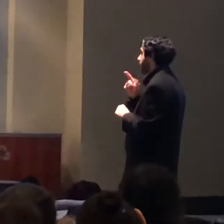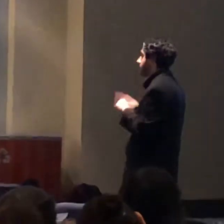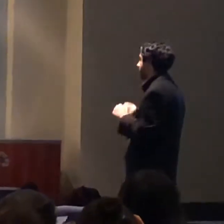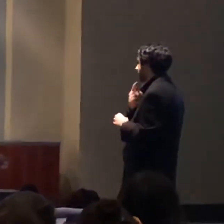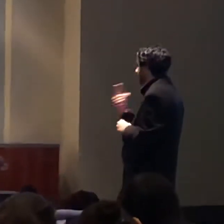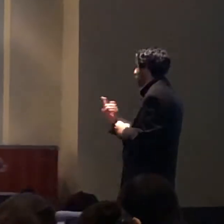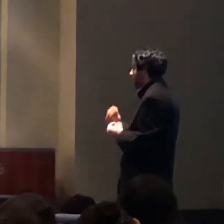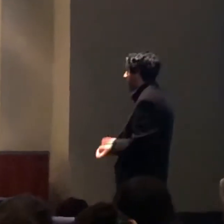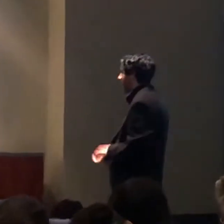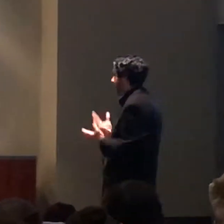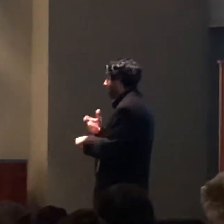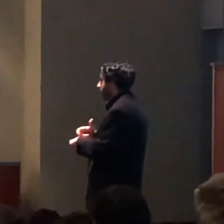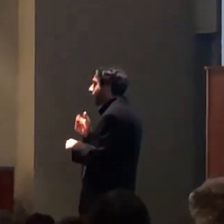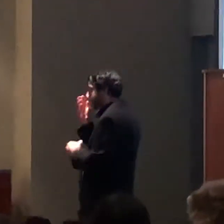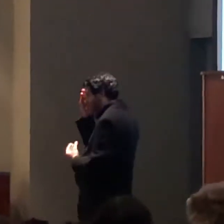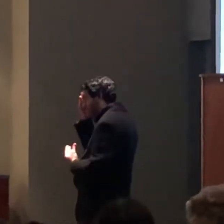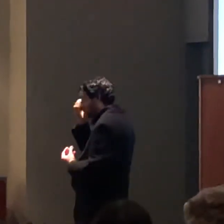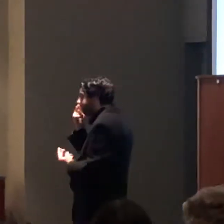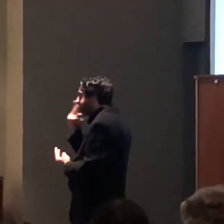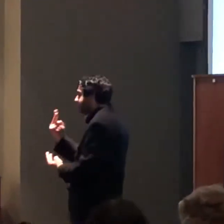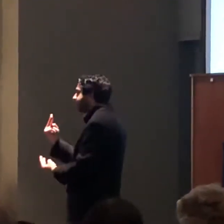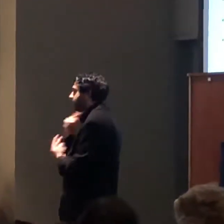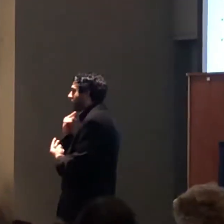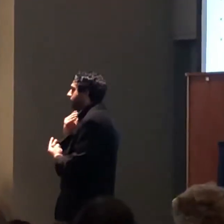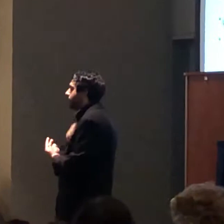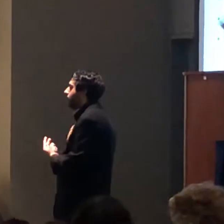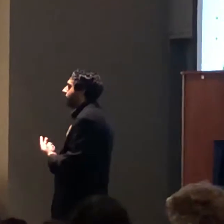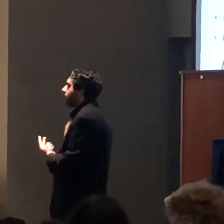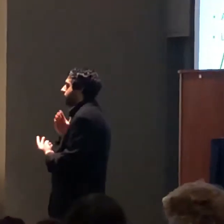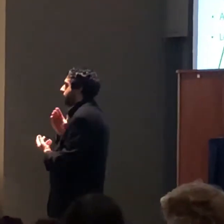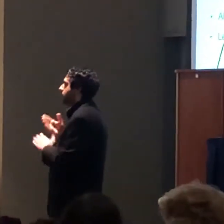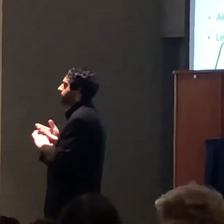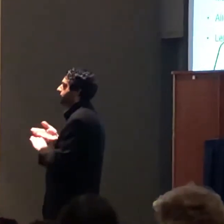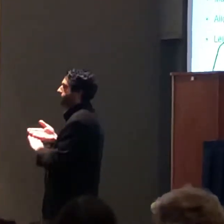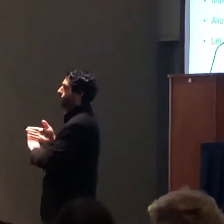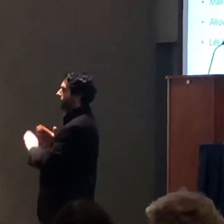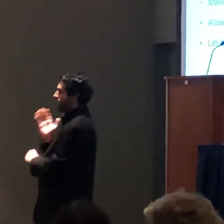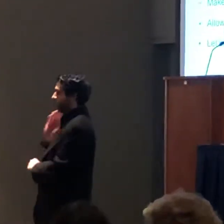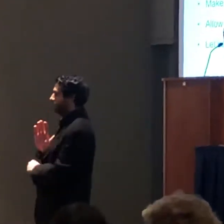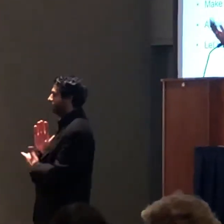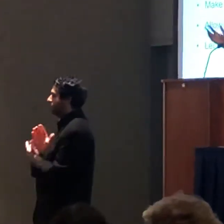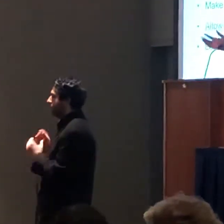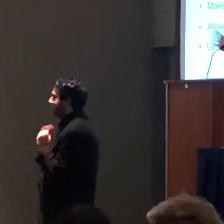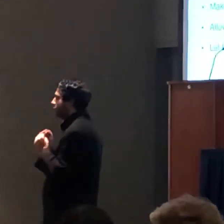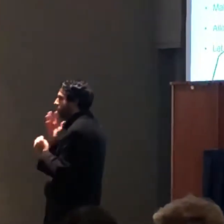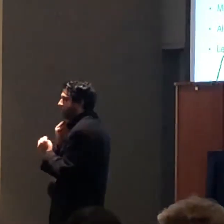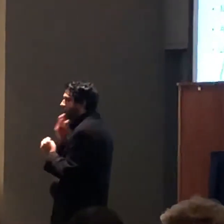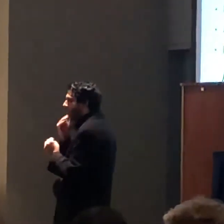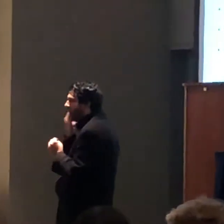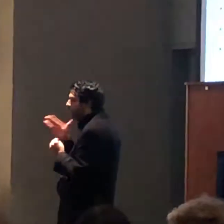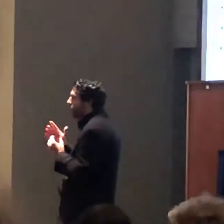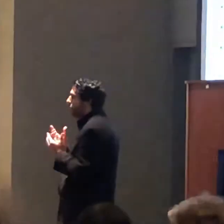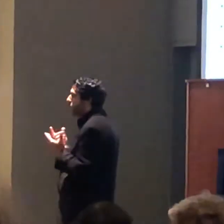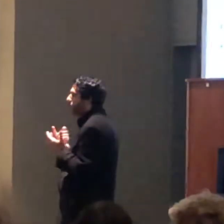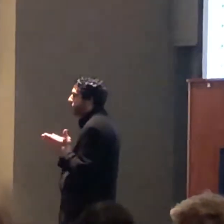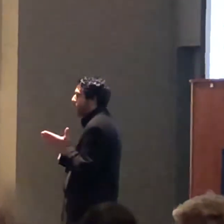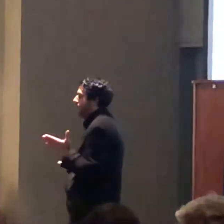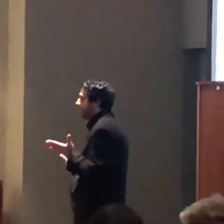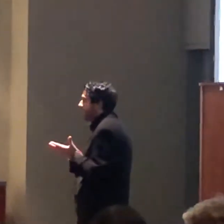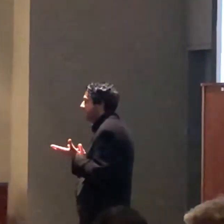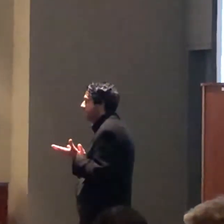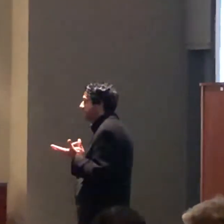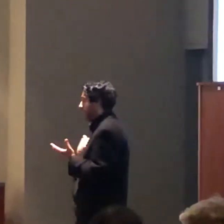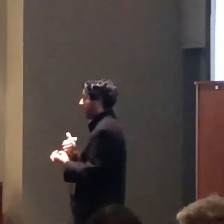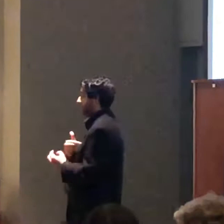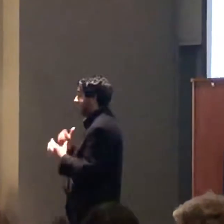about this, and I look back at my previous teaching experience. I don't know what it is with us